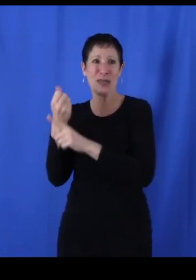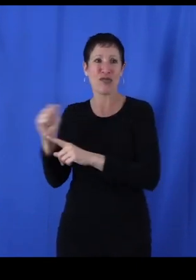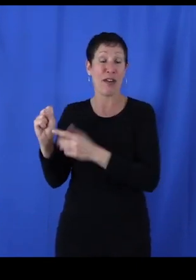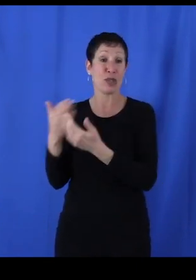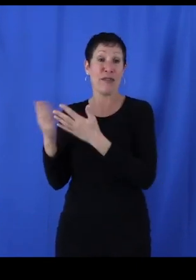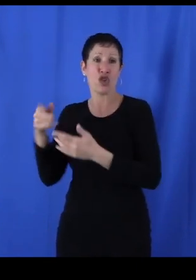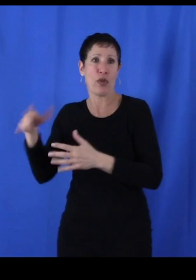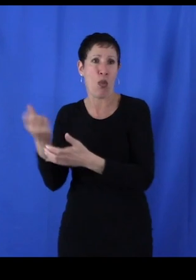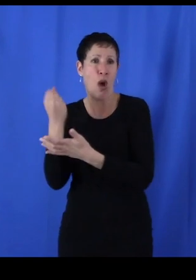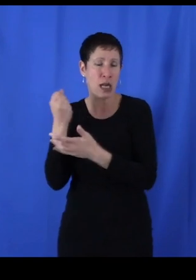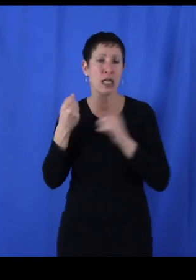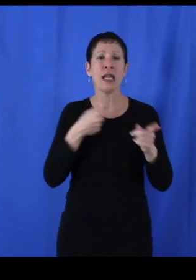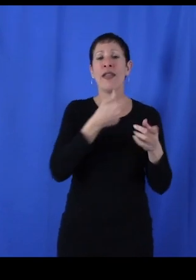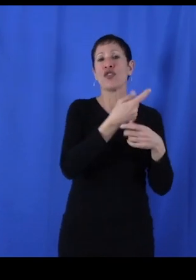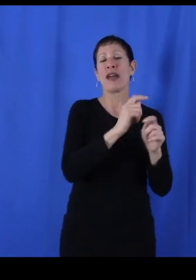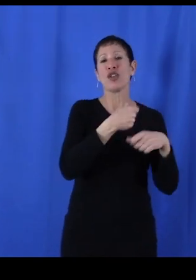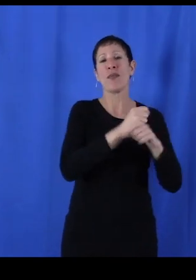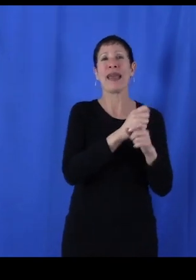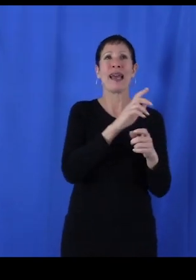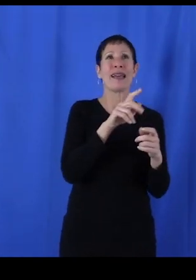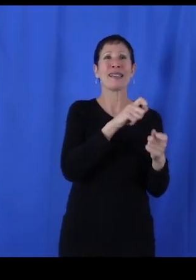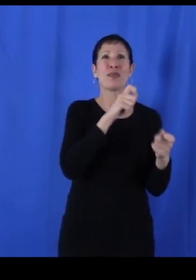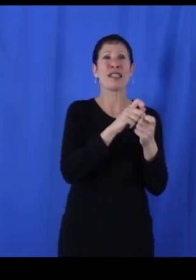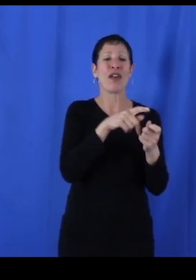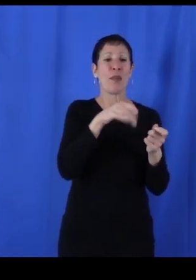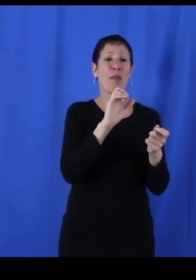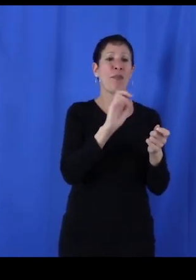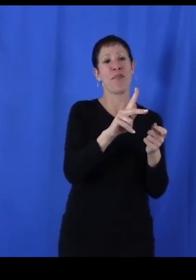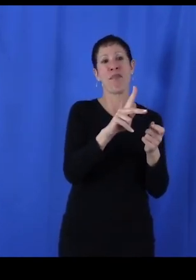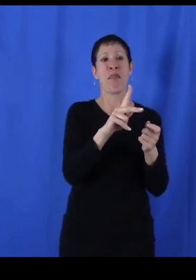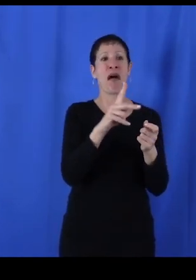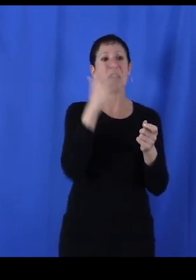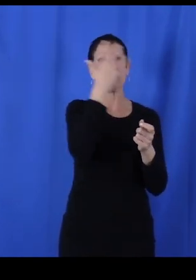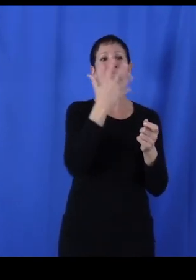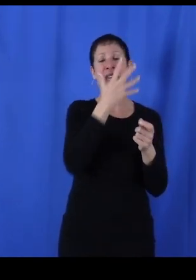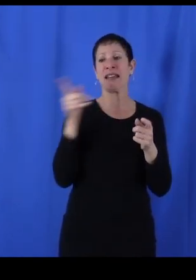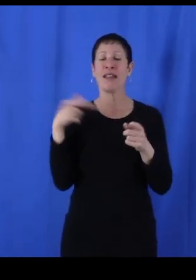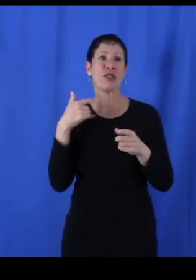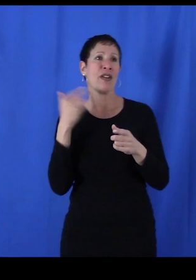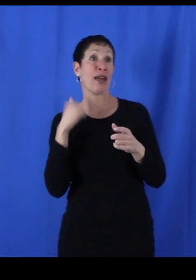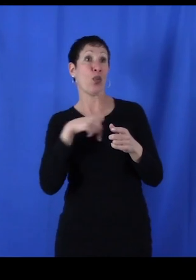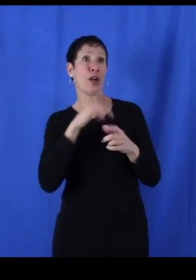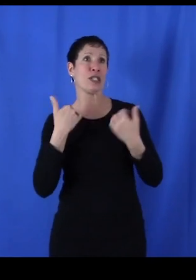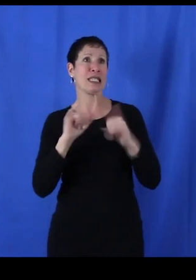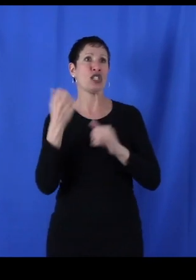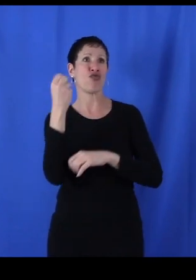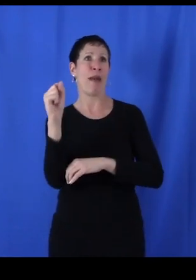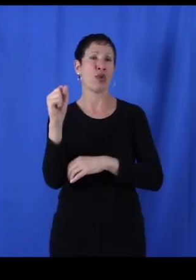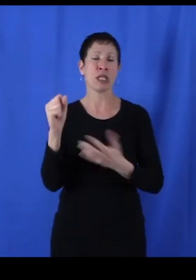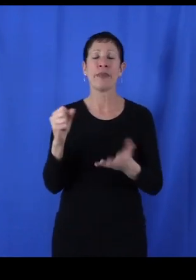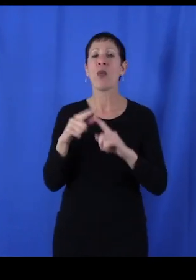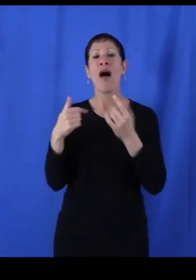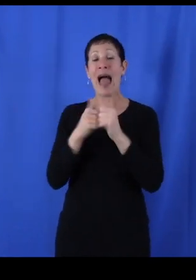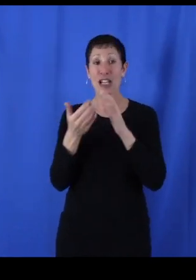certain punk aesthetic of we're still rebels. Now, how does this work? You have to